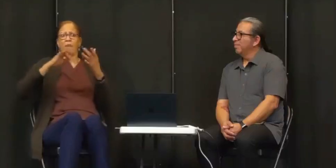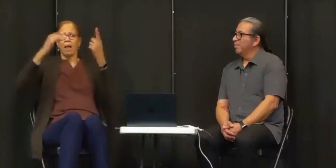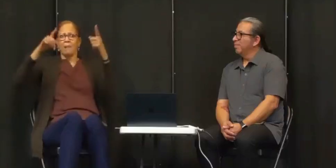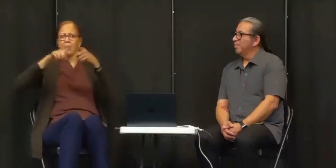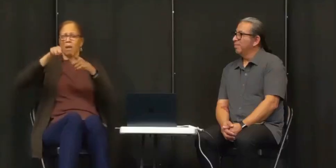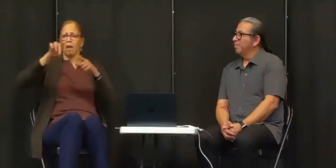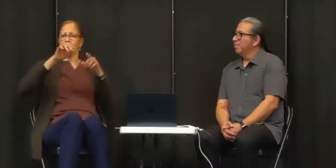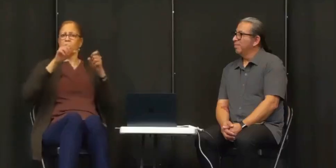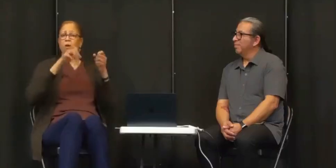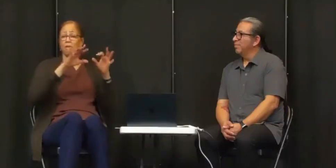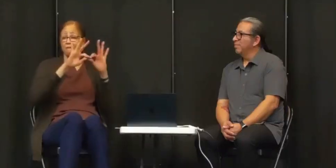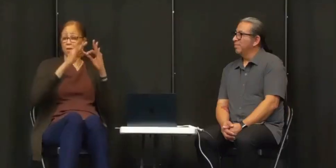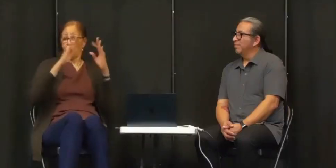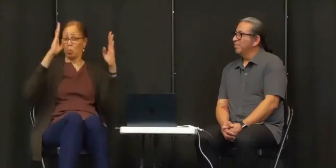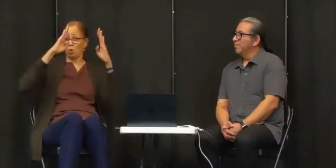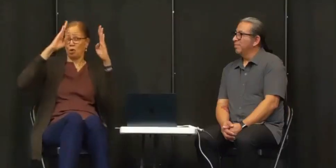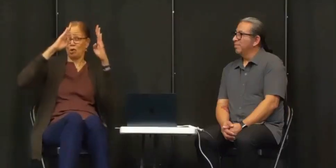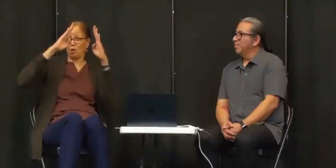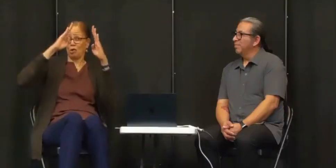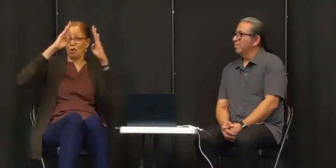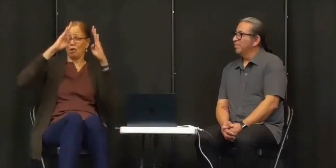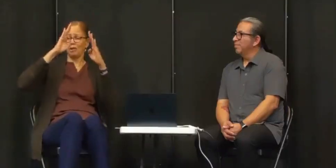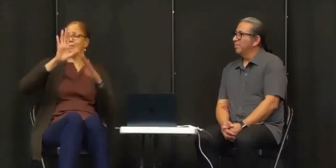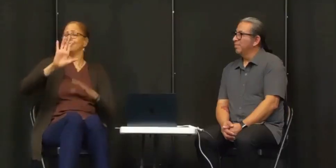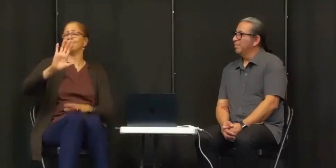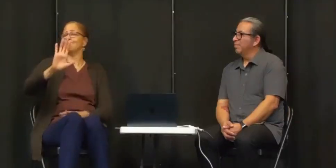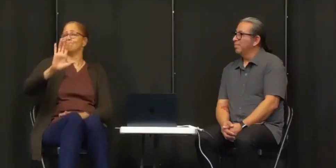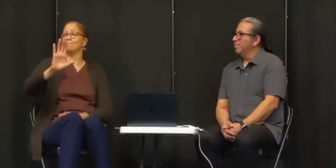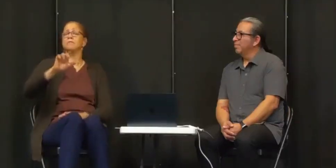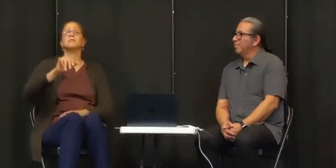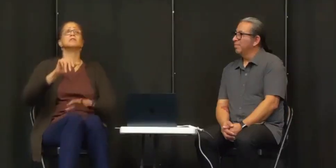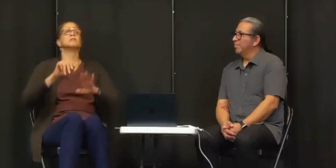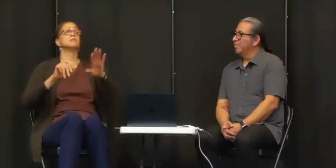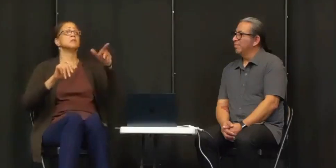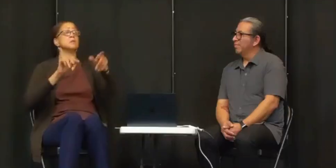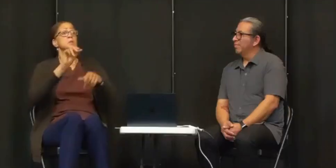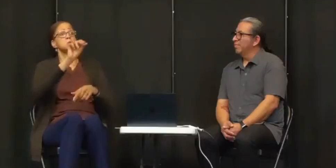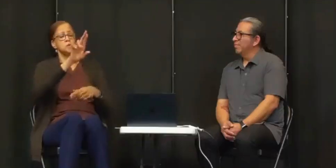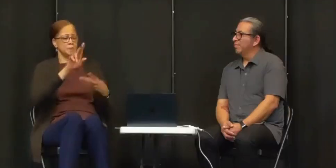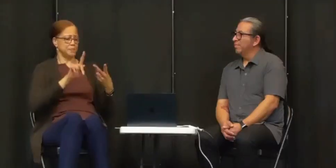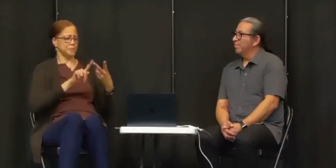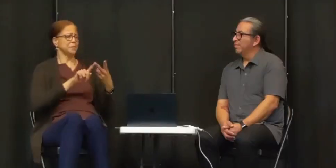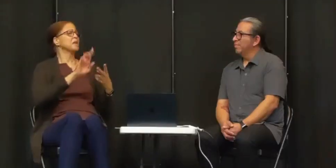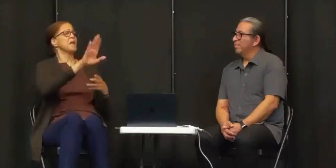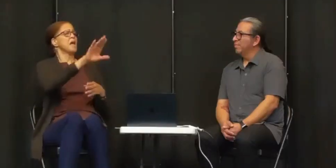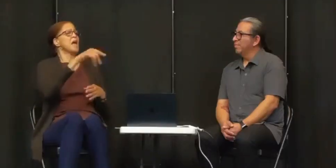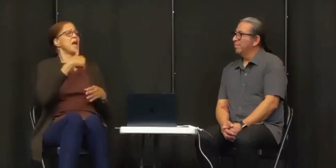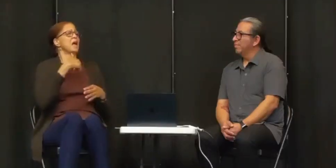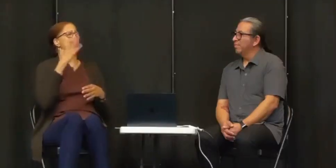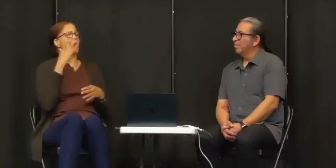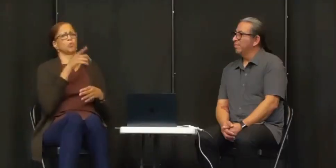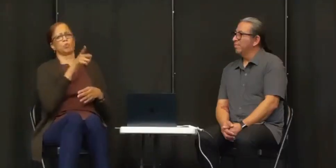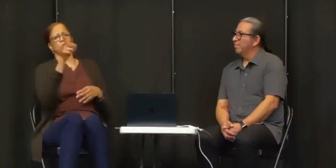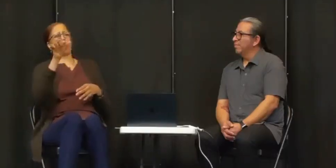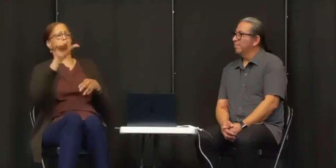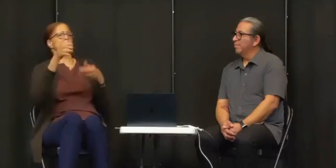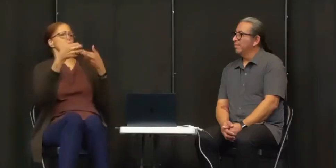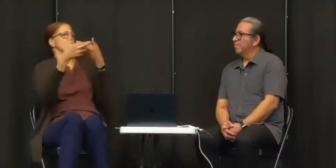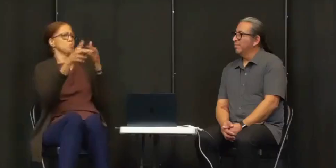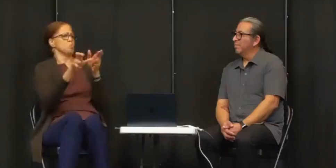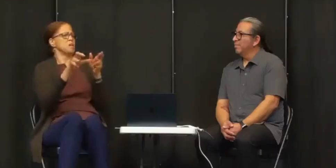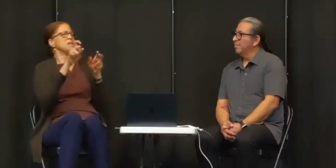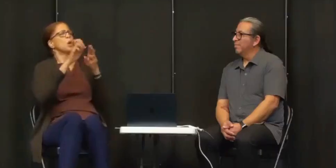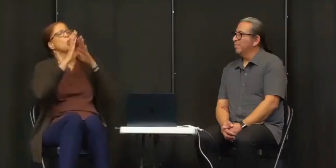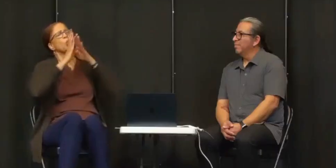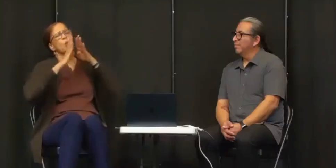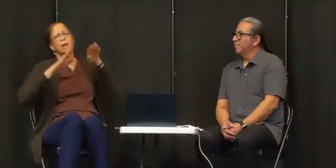upset? What happened? So the family may worry in your absence when you go out to step out for fresh air. Here's another